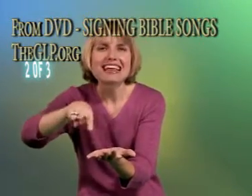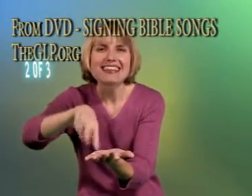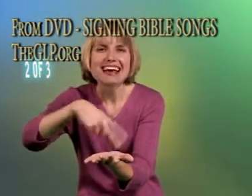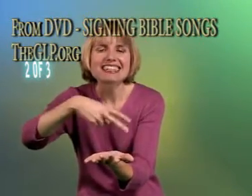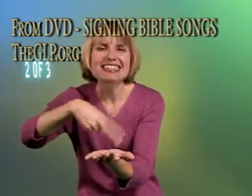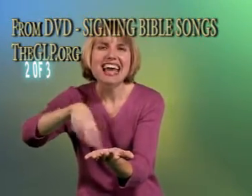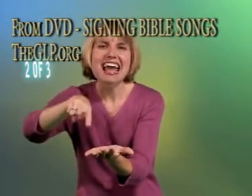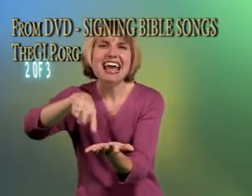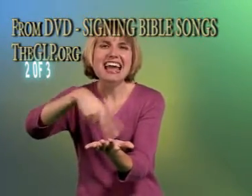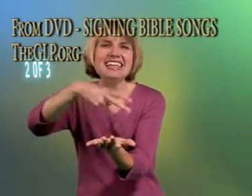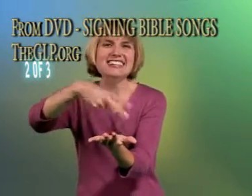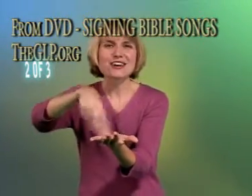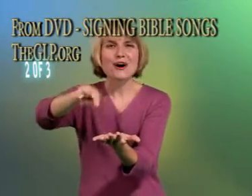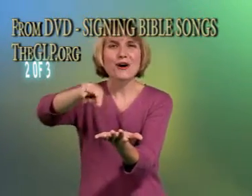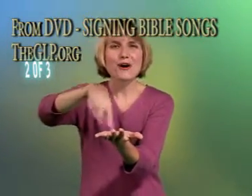when the saints go